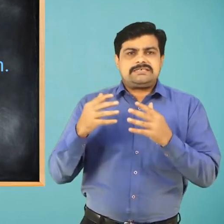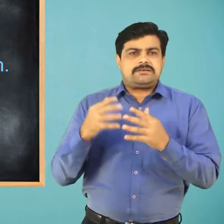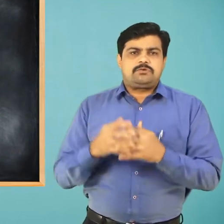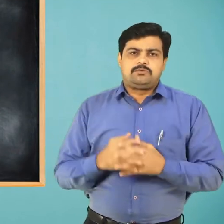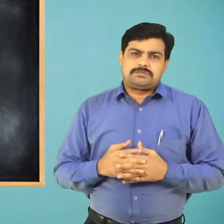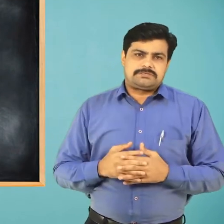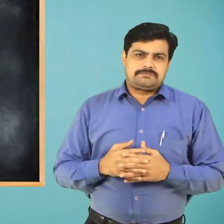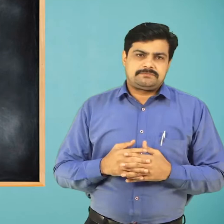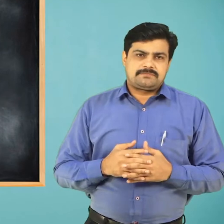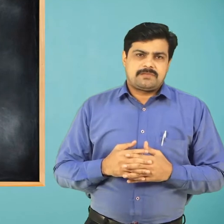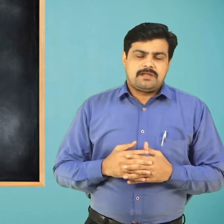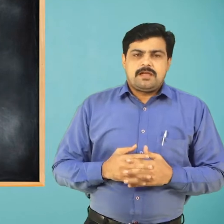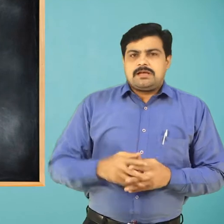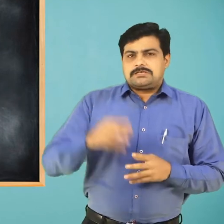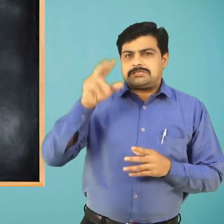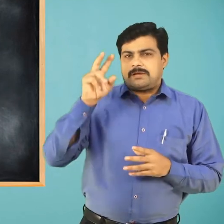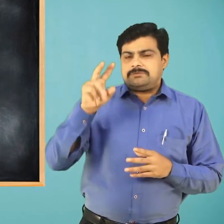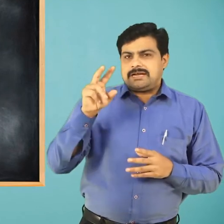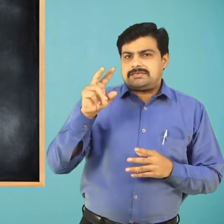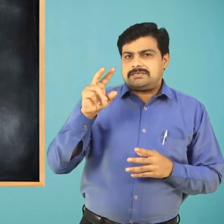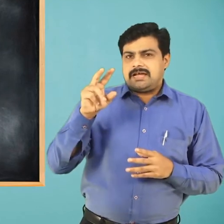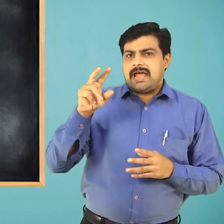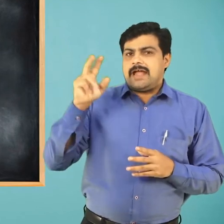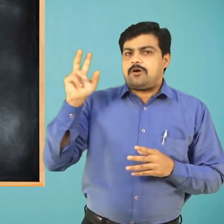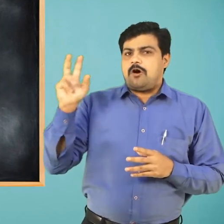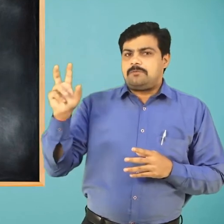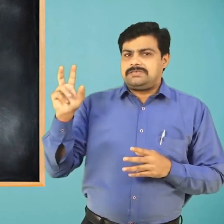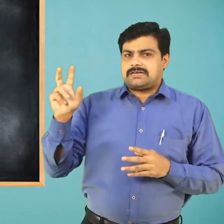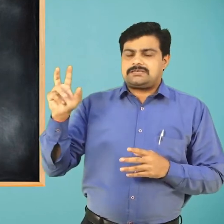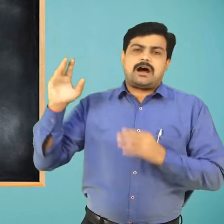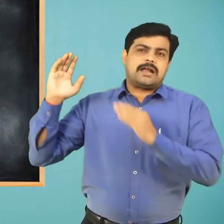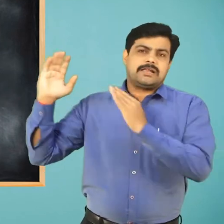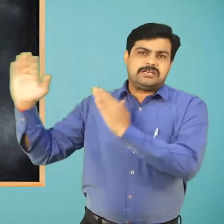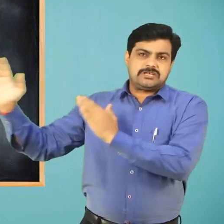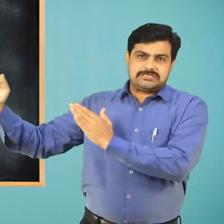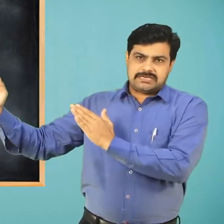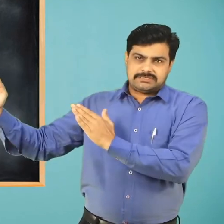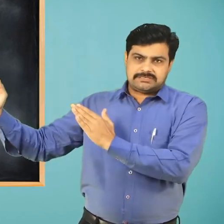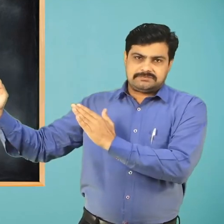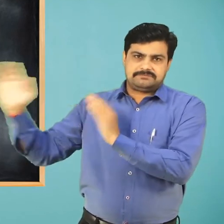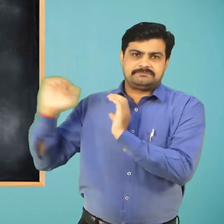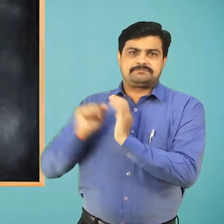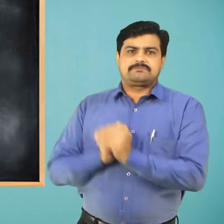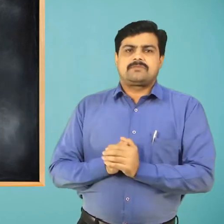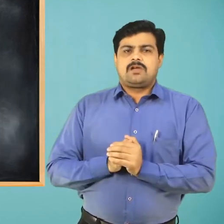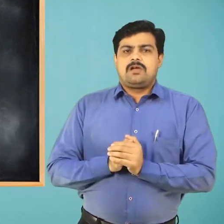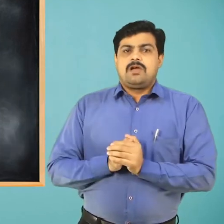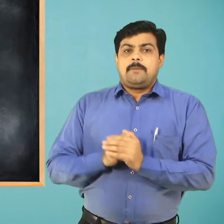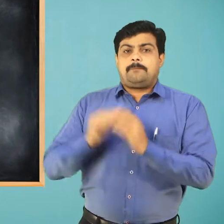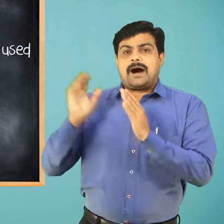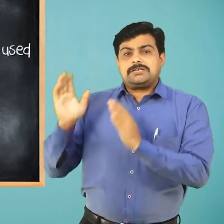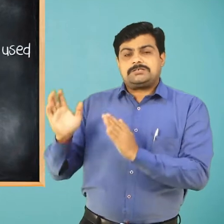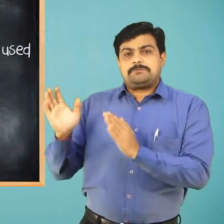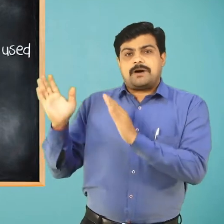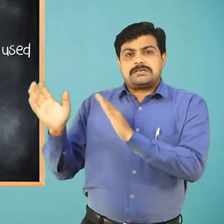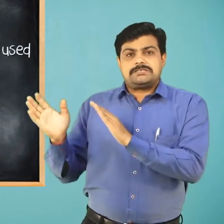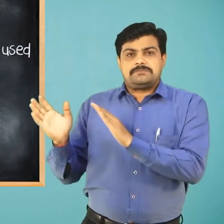some rules. Subject and object are interchanged. Past